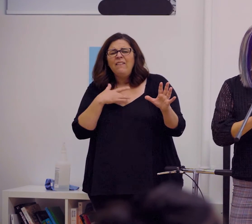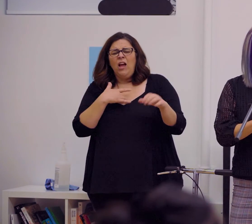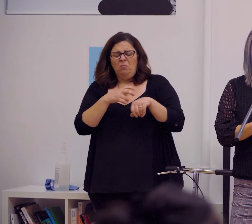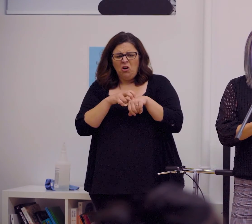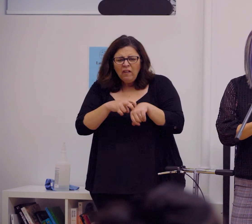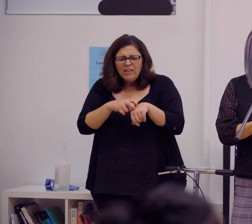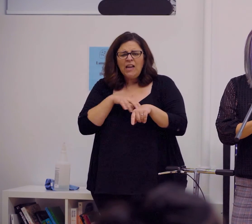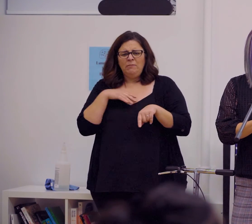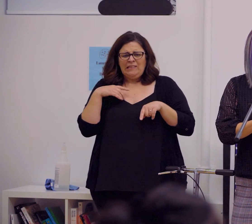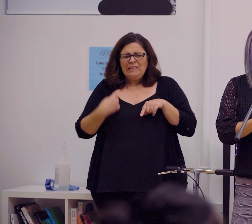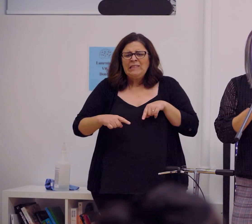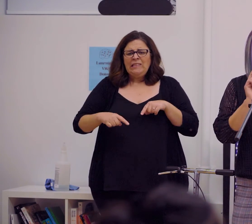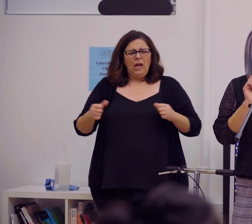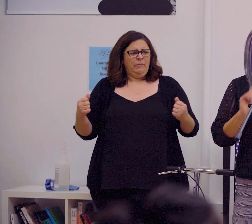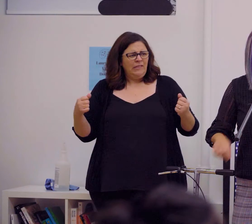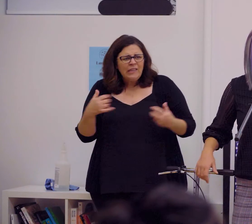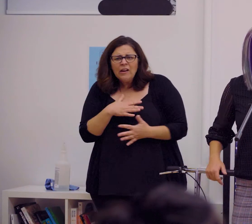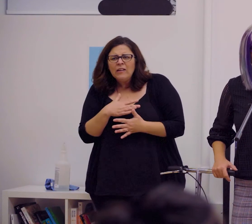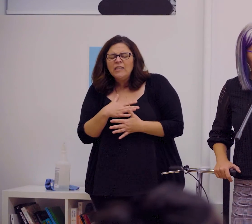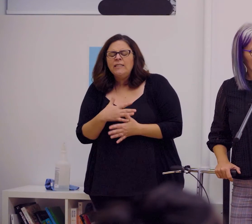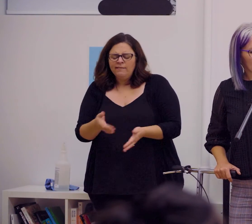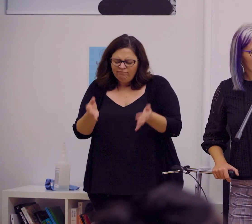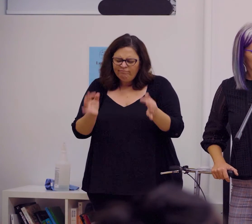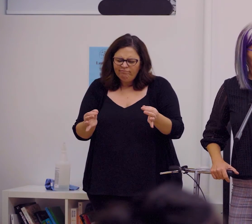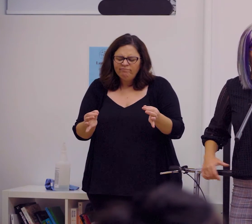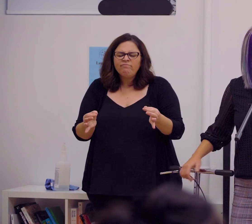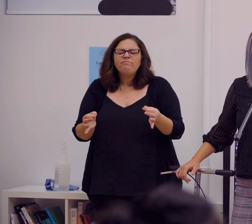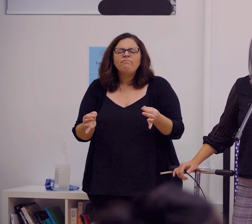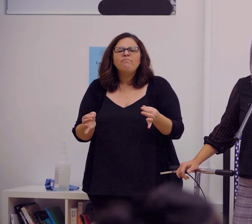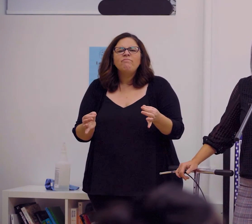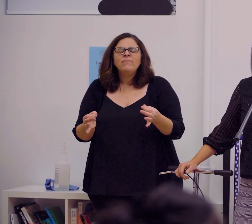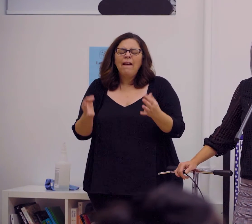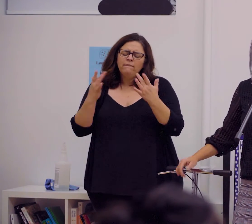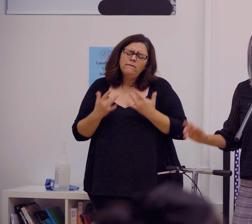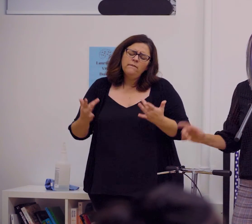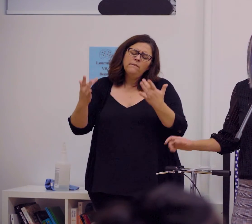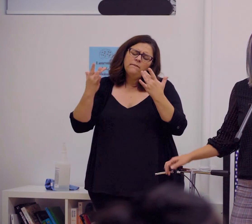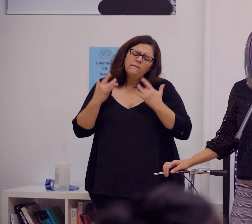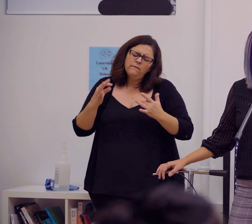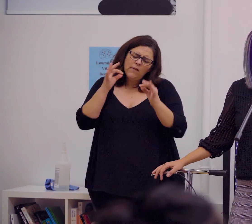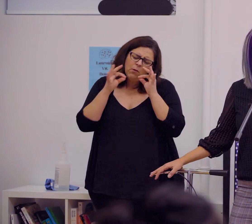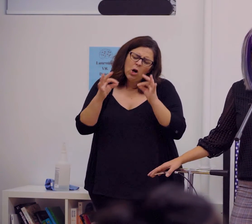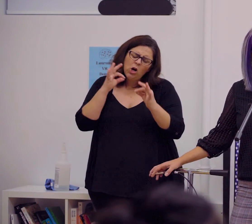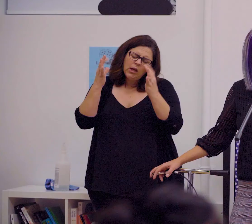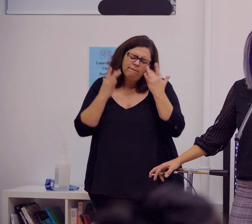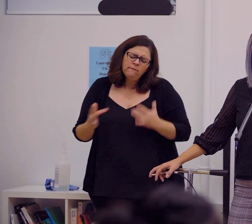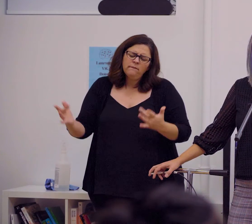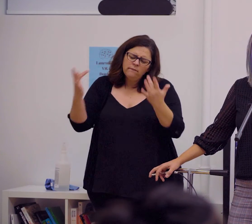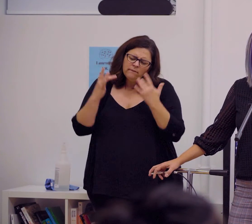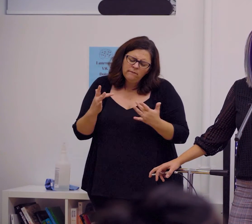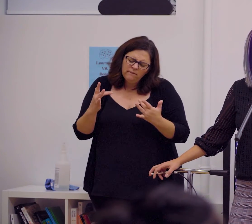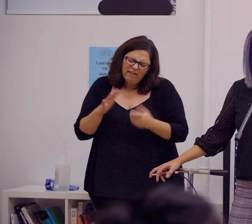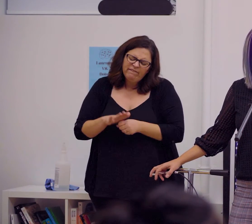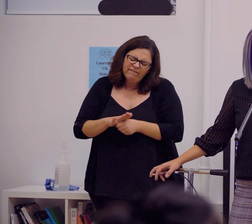scared. So I spent a moment in a small place called Pityville, but once that pity party was over, I